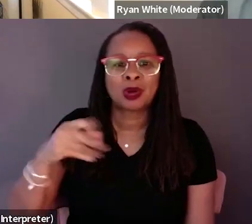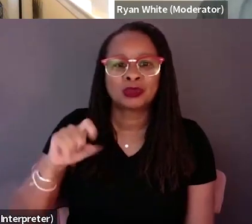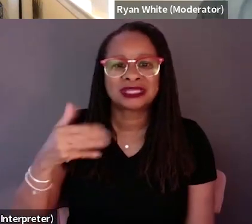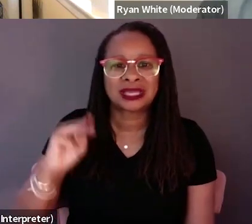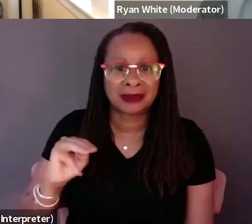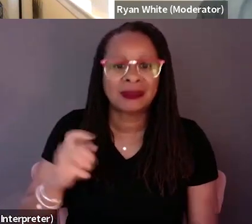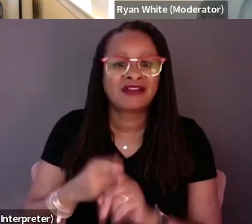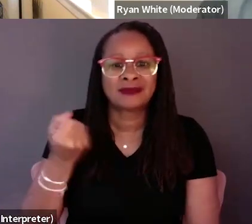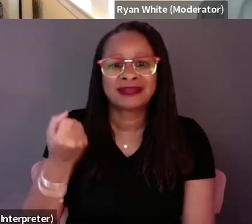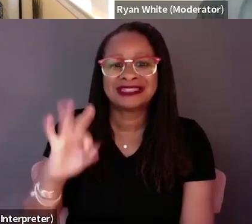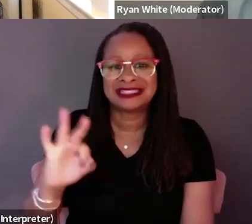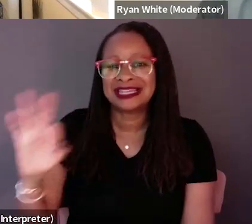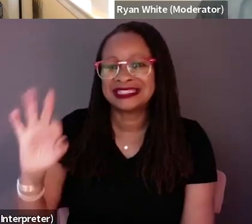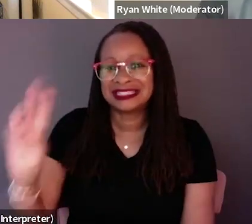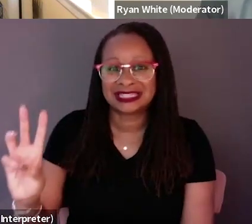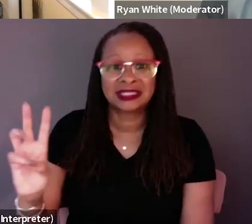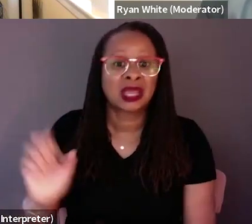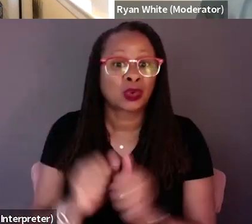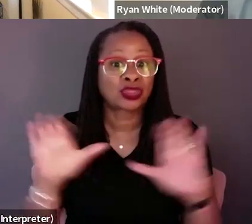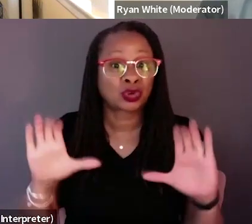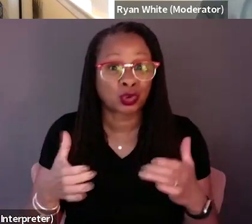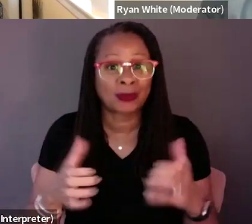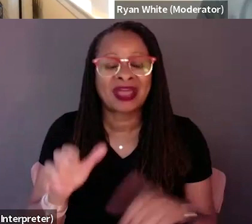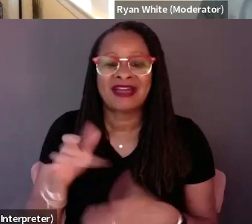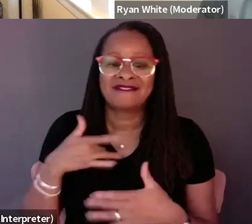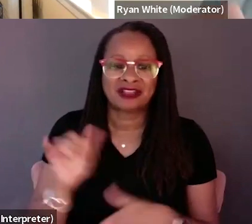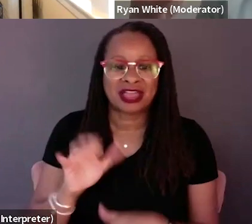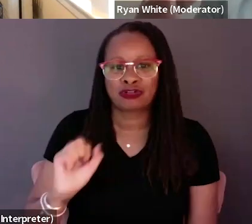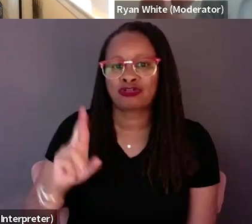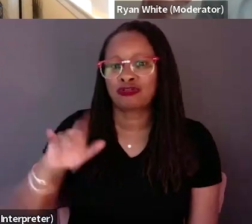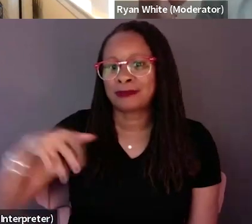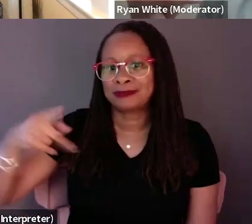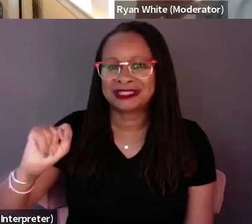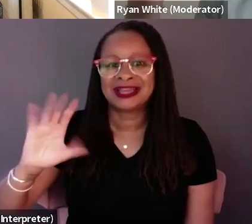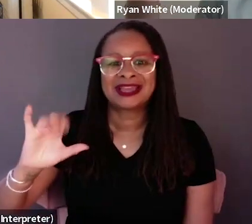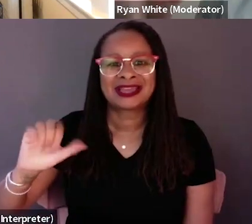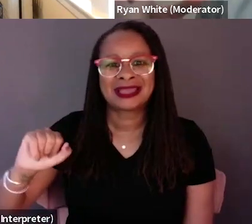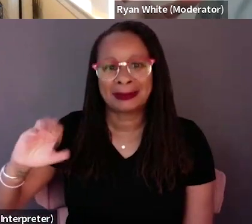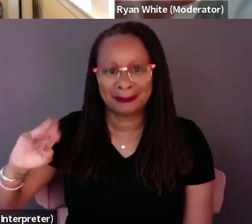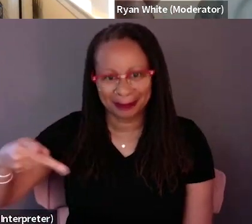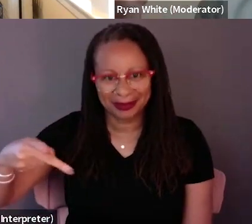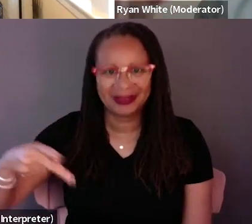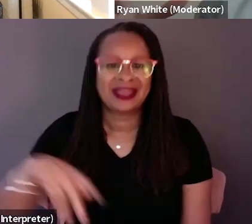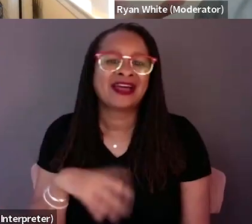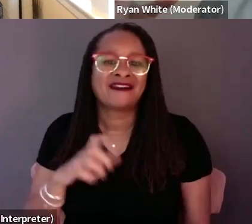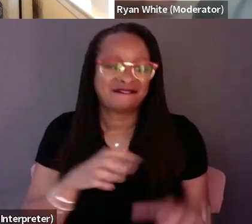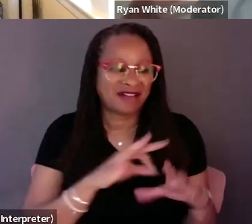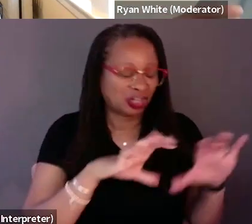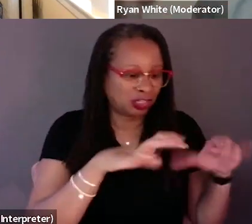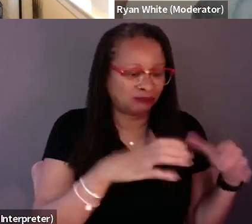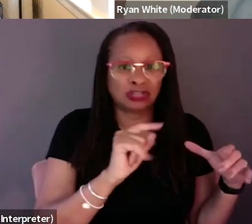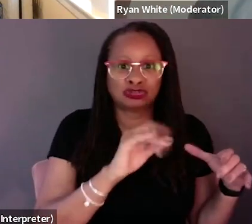from 1996. It kind of felt like your Crip Camp in a way, like finding a trove of footage from a movement